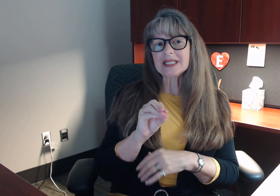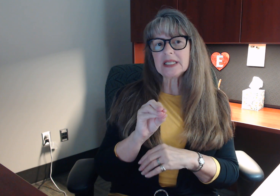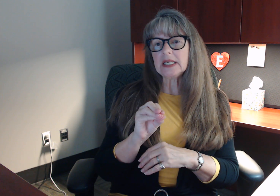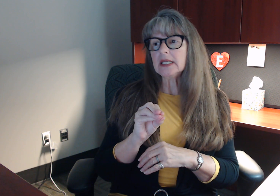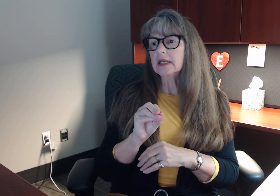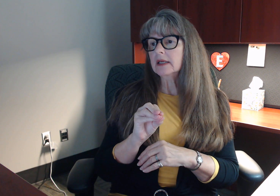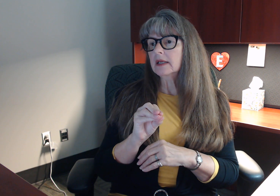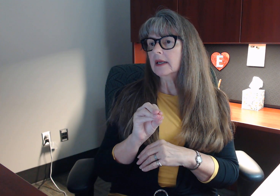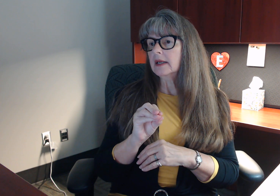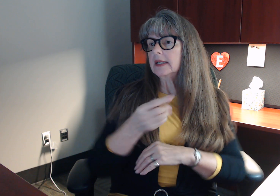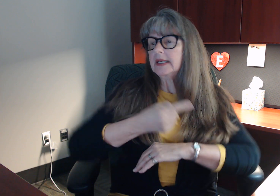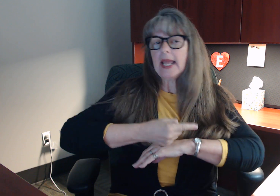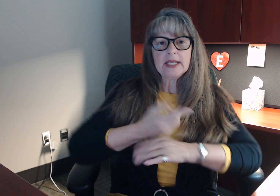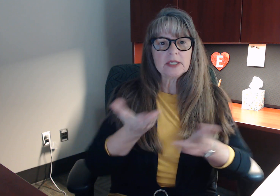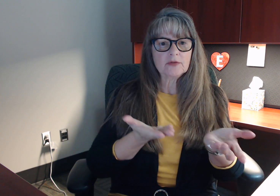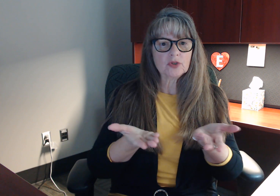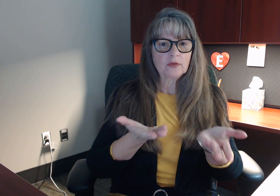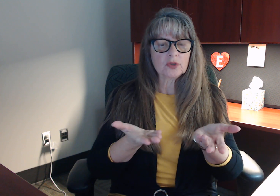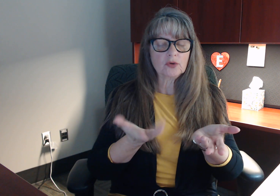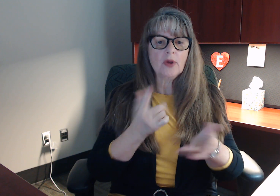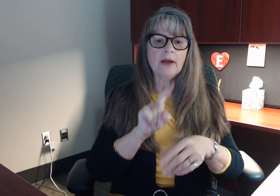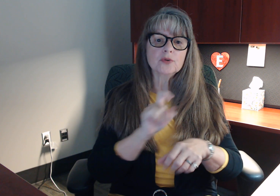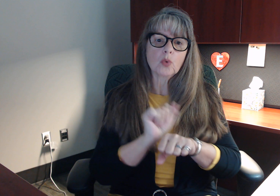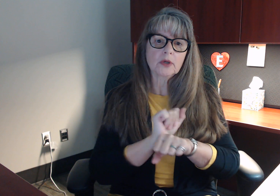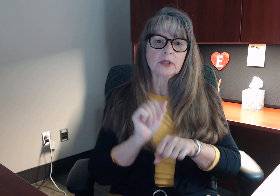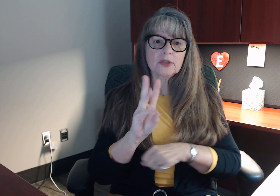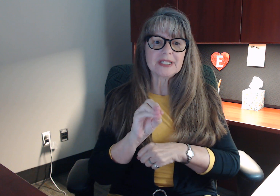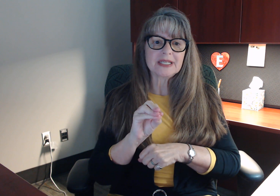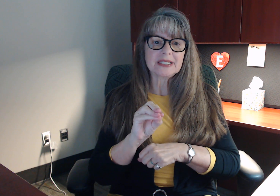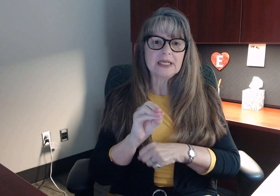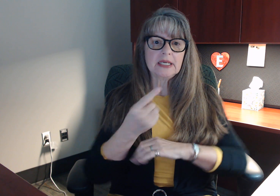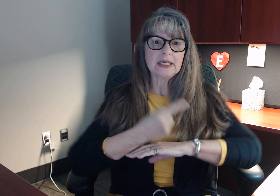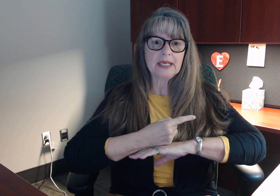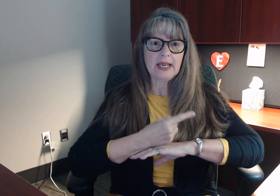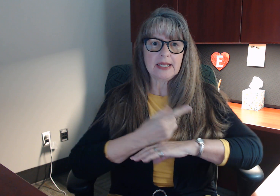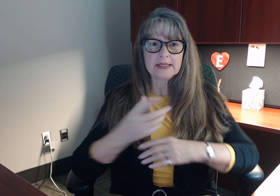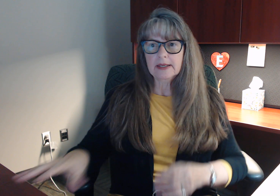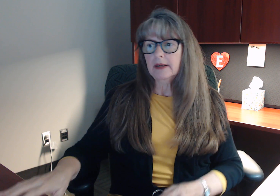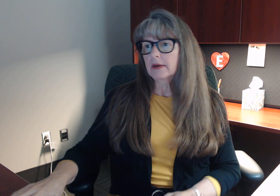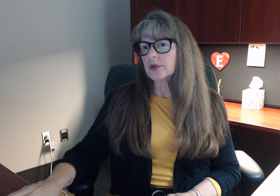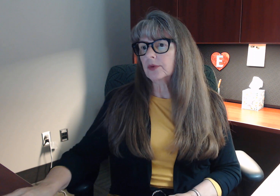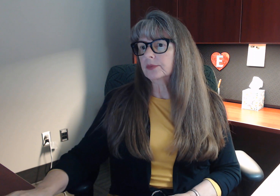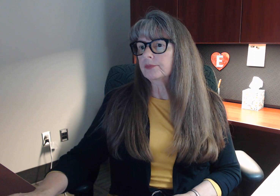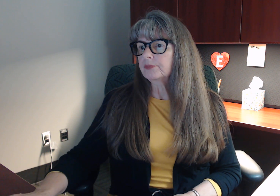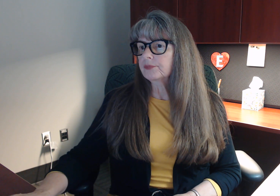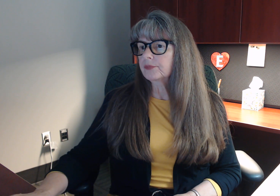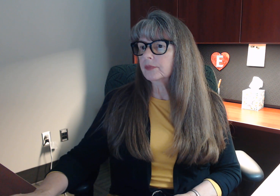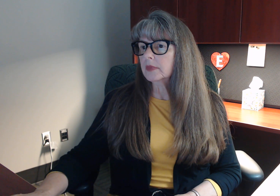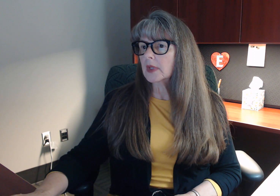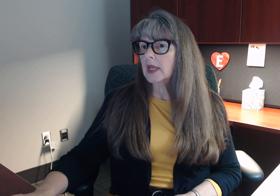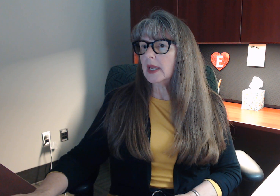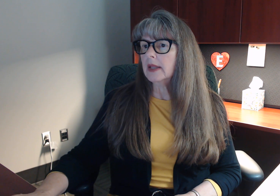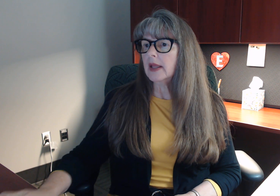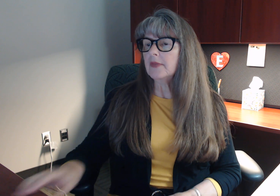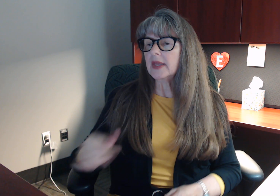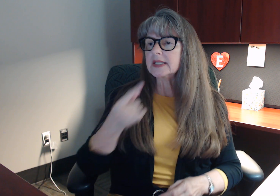60 days of service. So you have to work there 60 days. So, and they say that